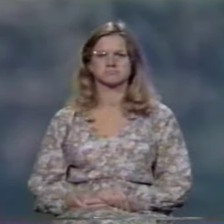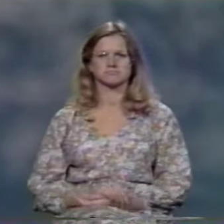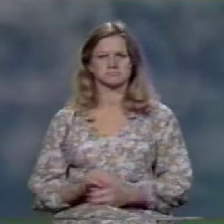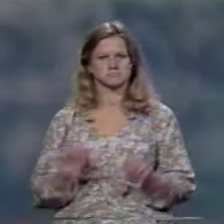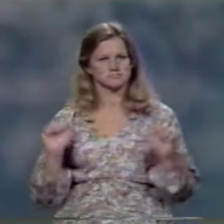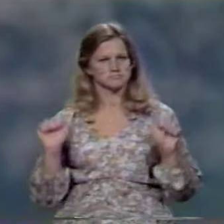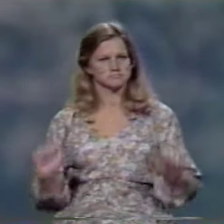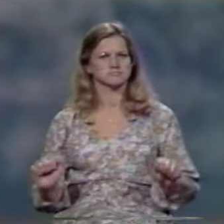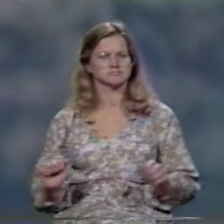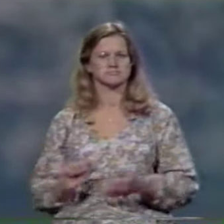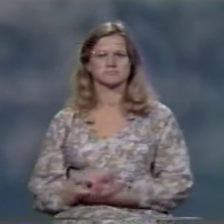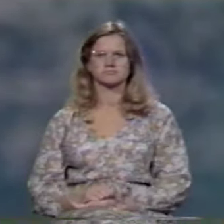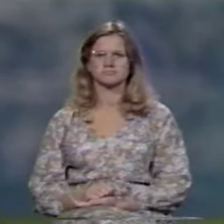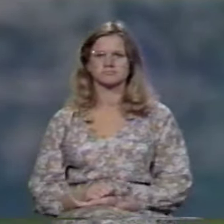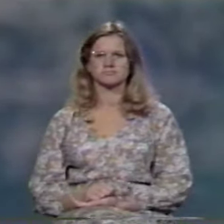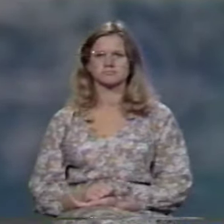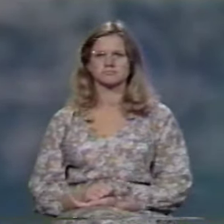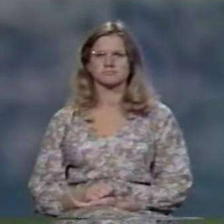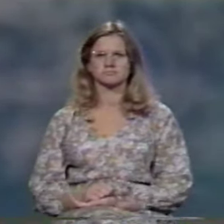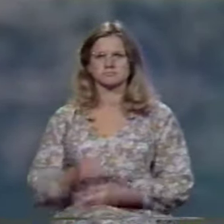able, to remember,